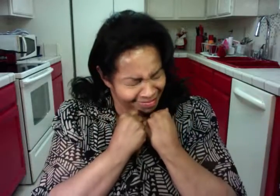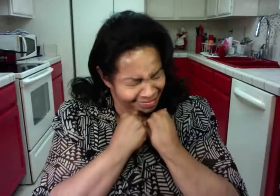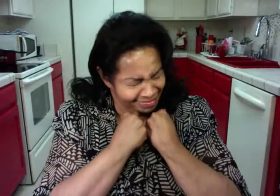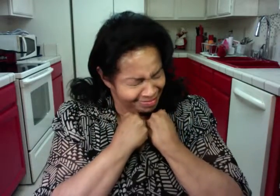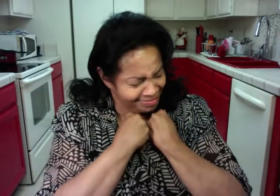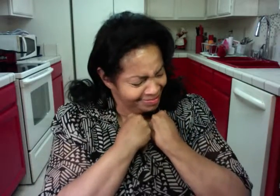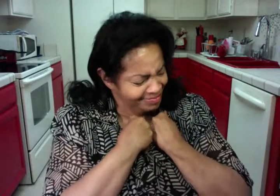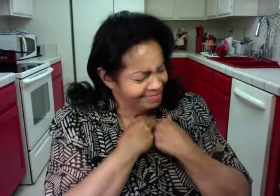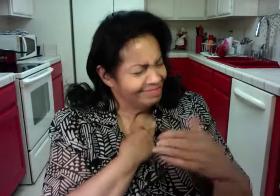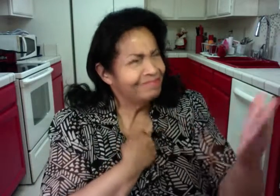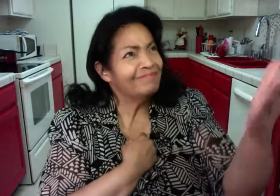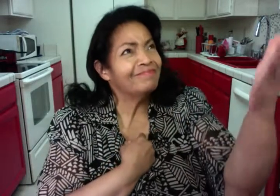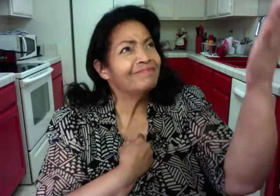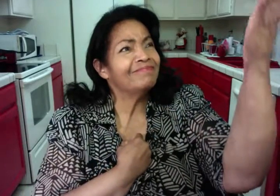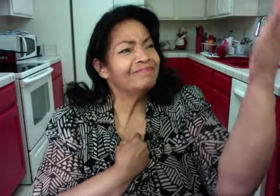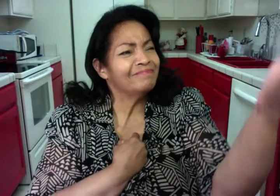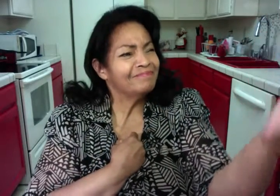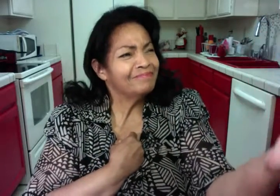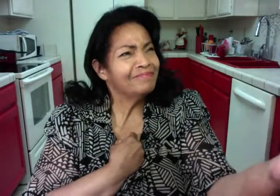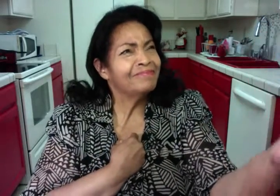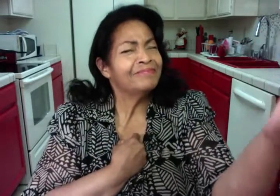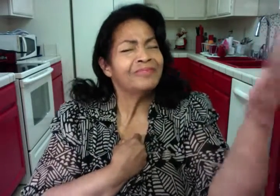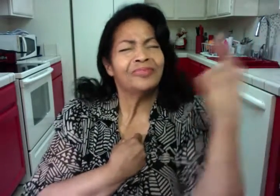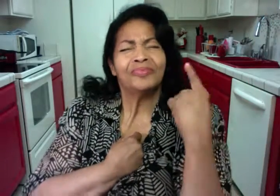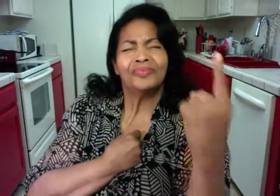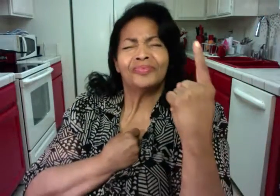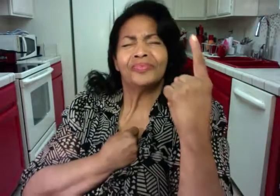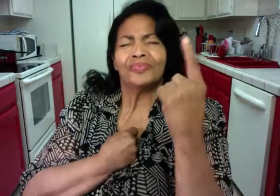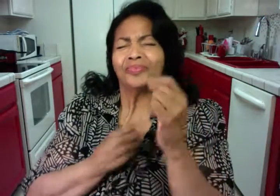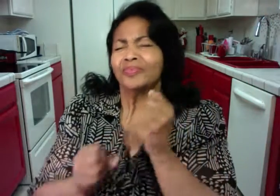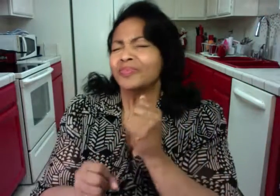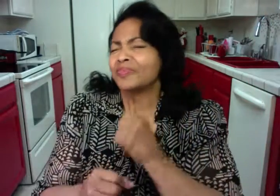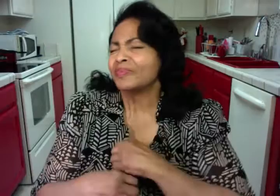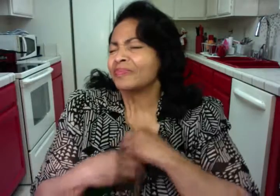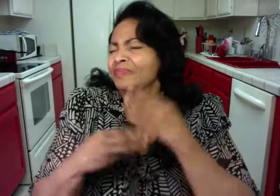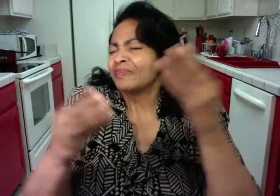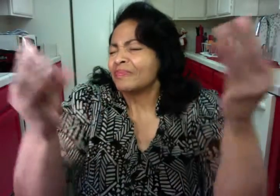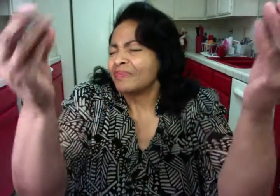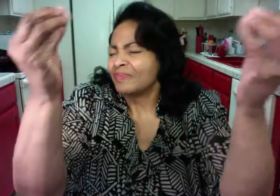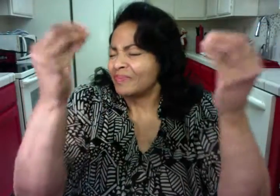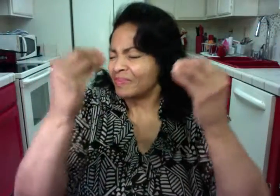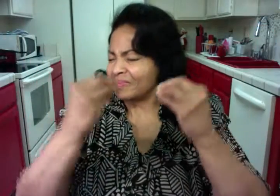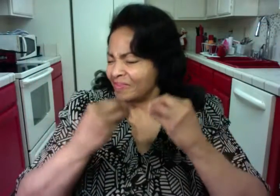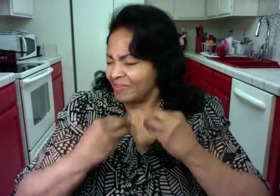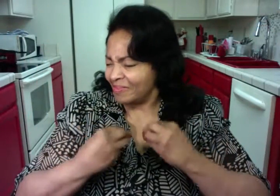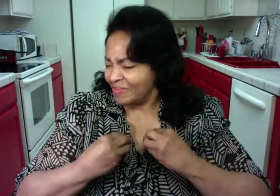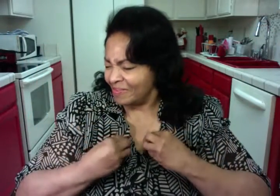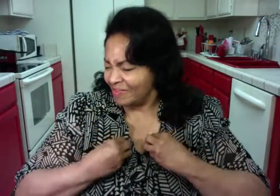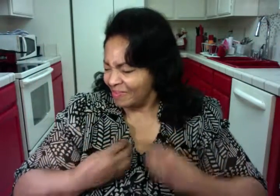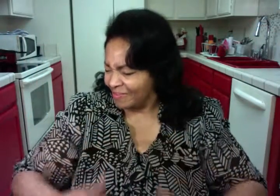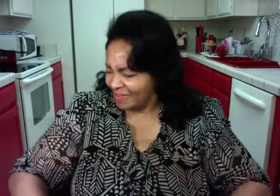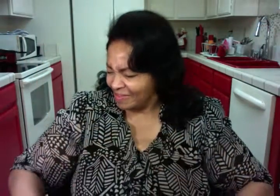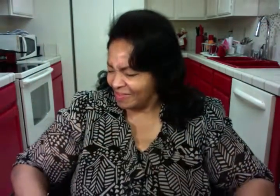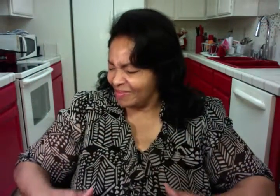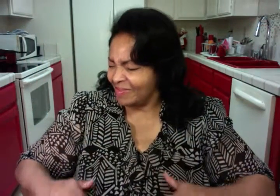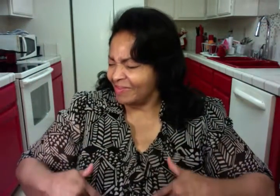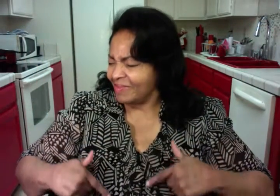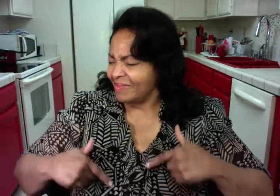love Him. The one who gave His life